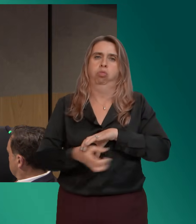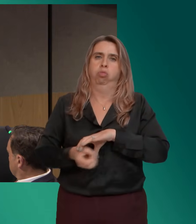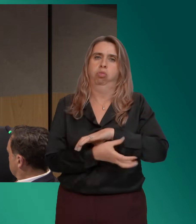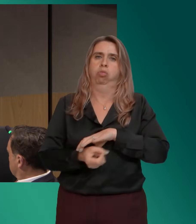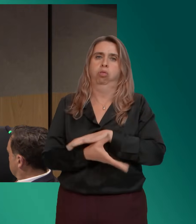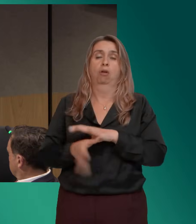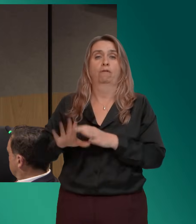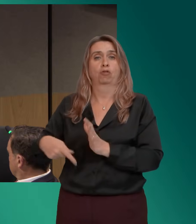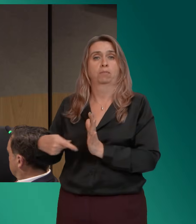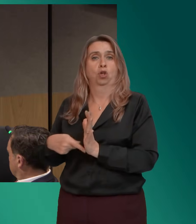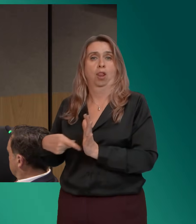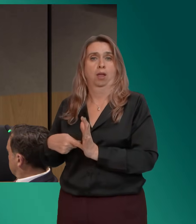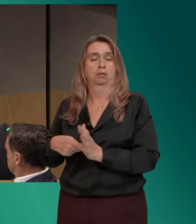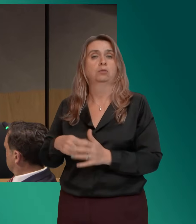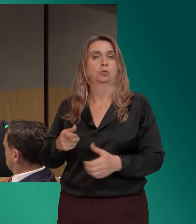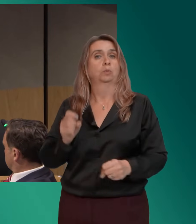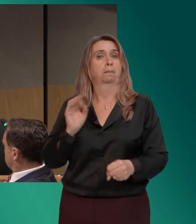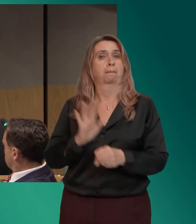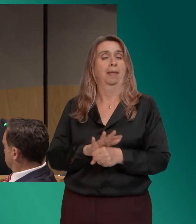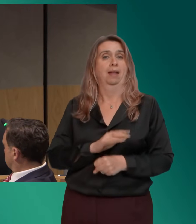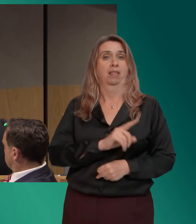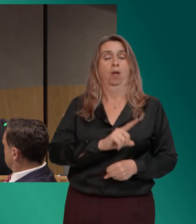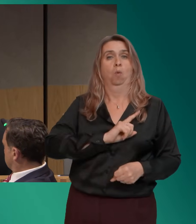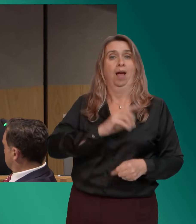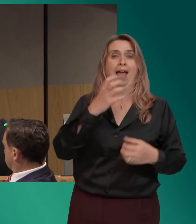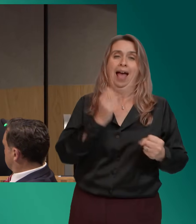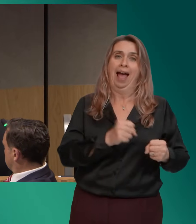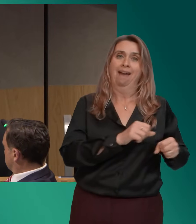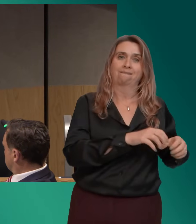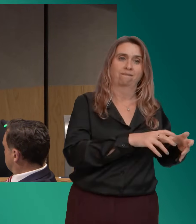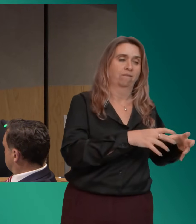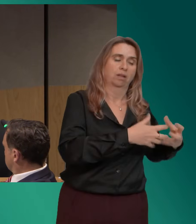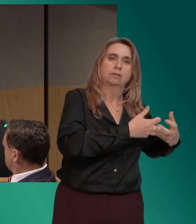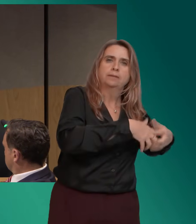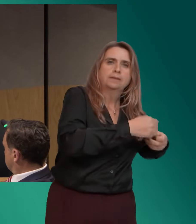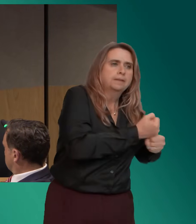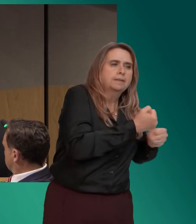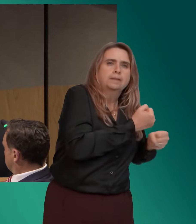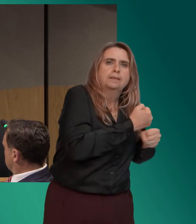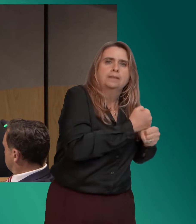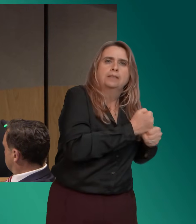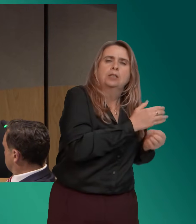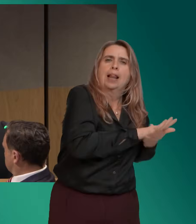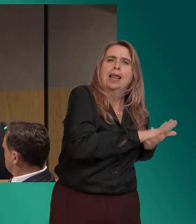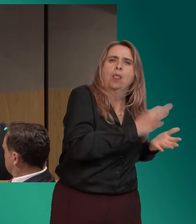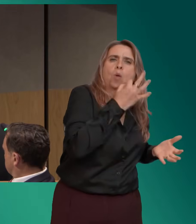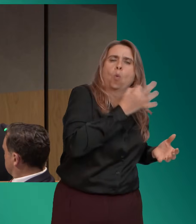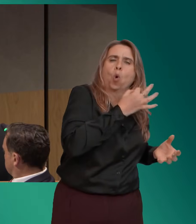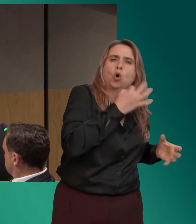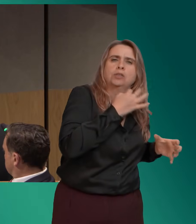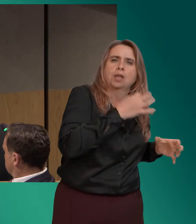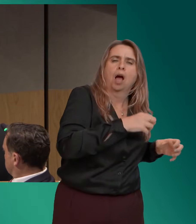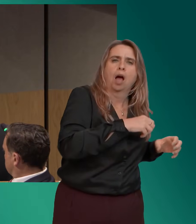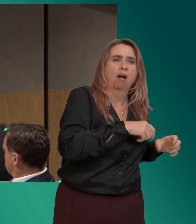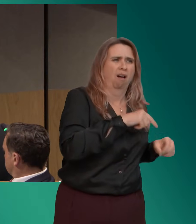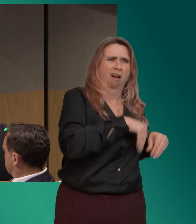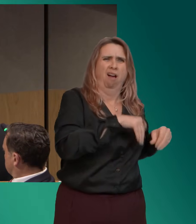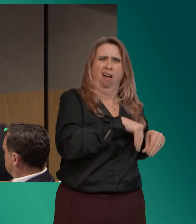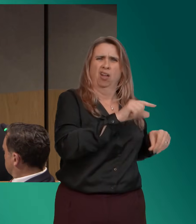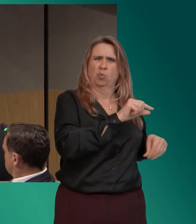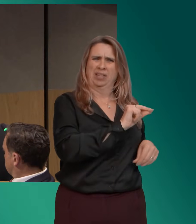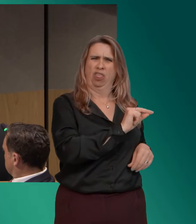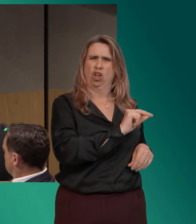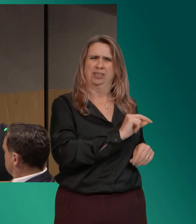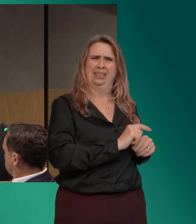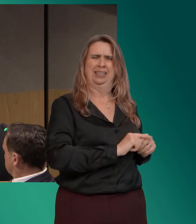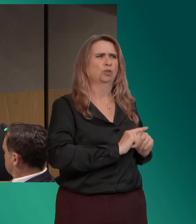from Trebanos wastewater treatment works is not likely to be completed until 2030. I do not believe that is acceptable. Why do you